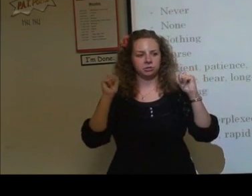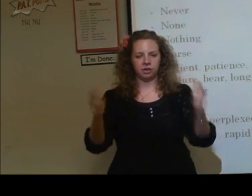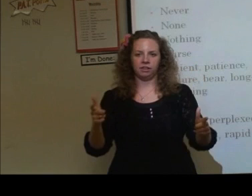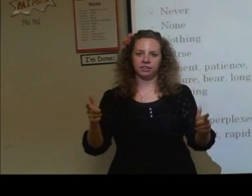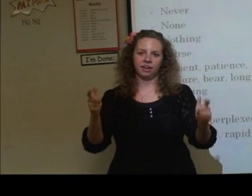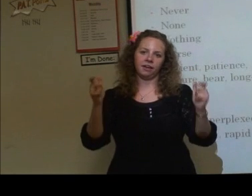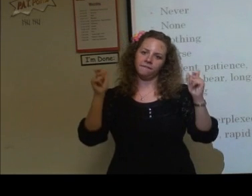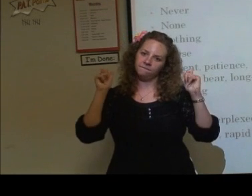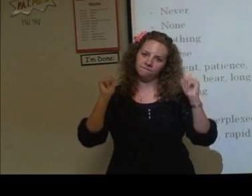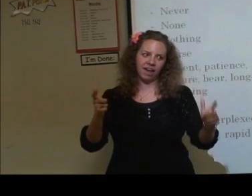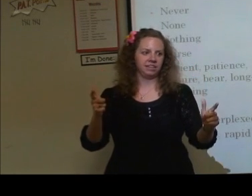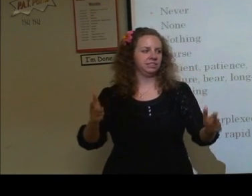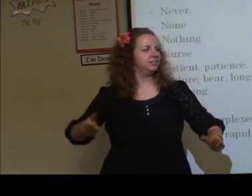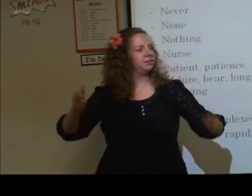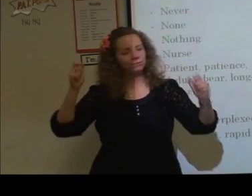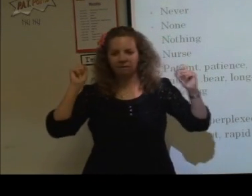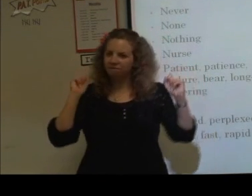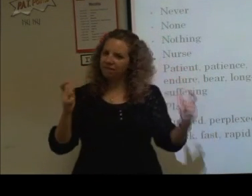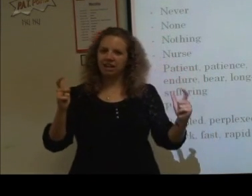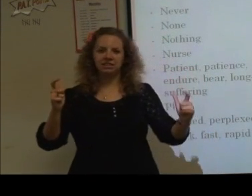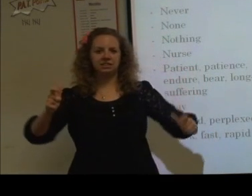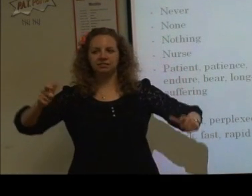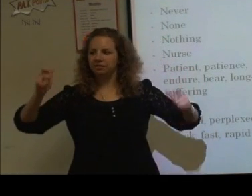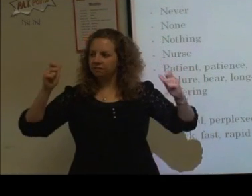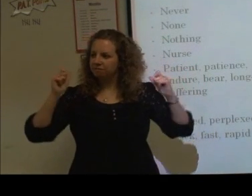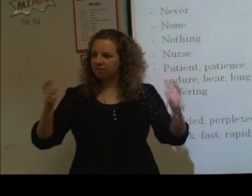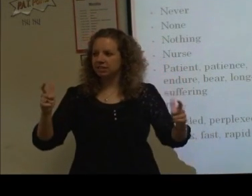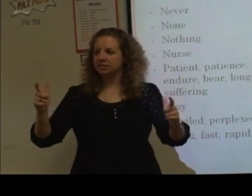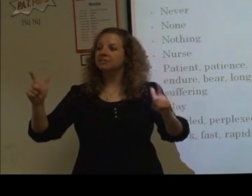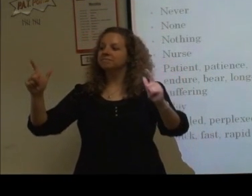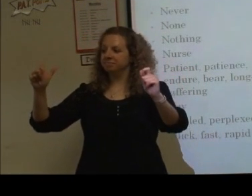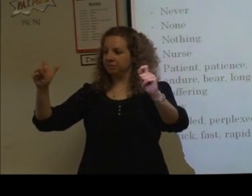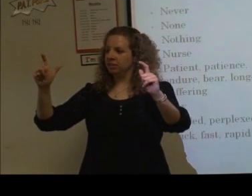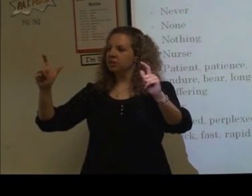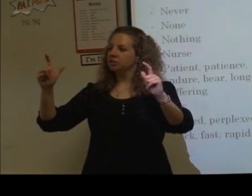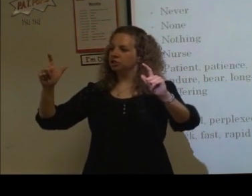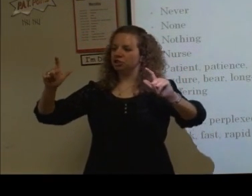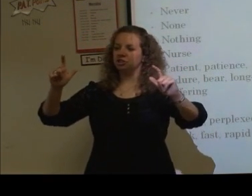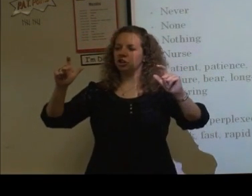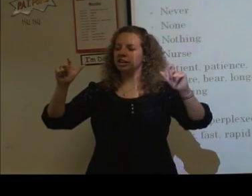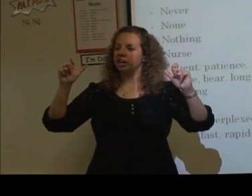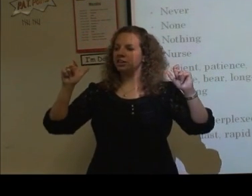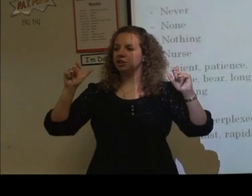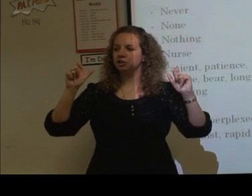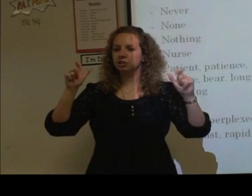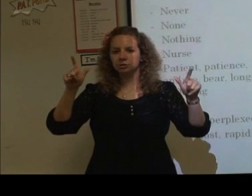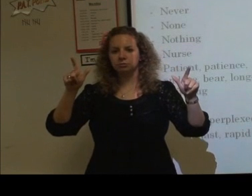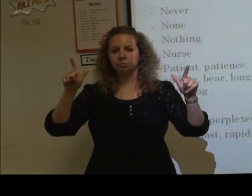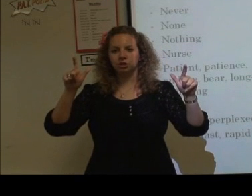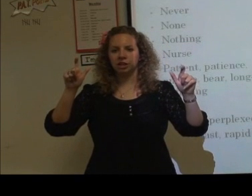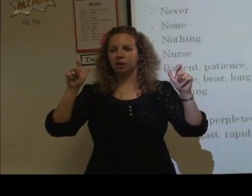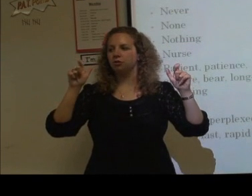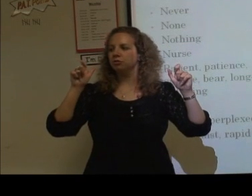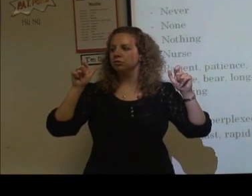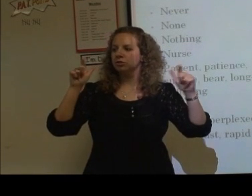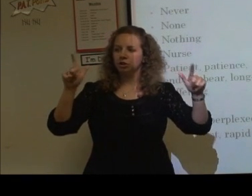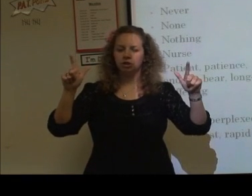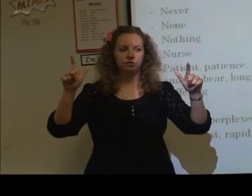to an L, like that. Fast, fast, fast. So you're just starting here, and then you're just pushing out your